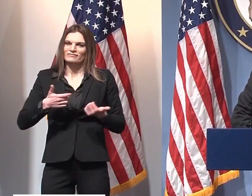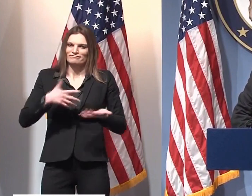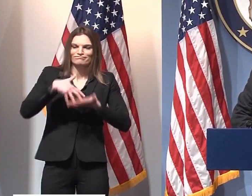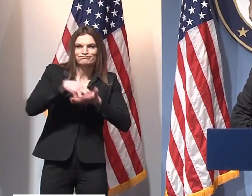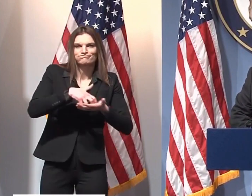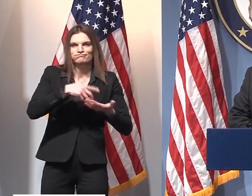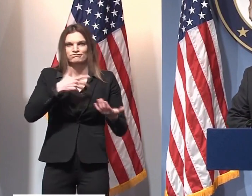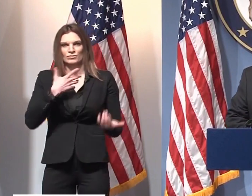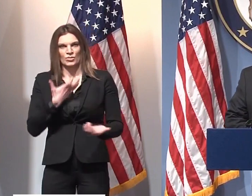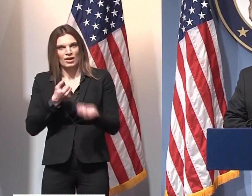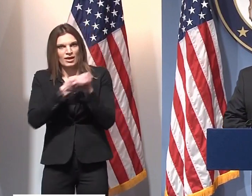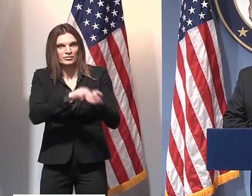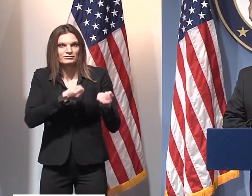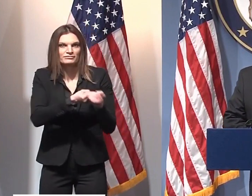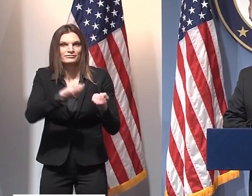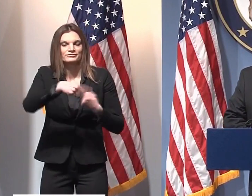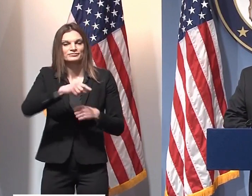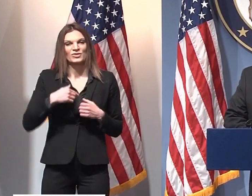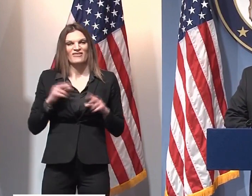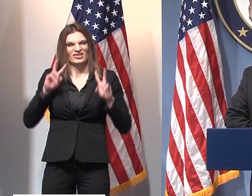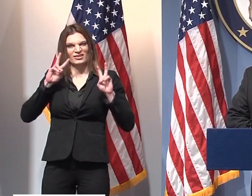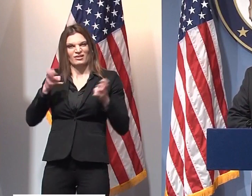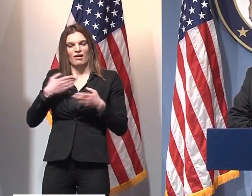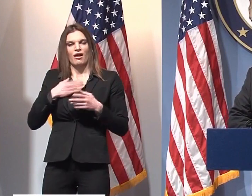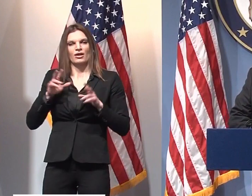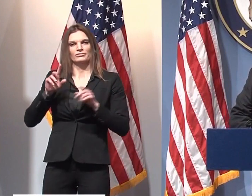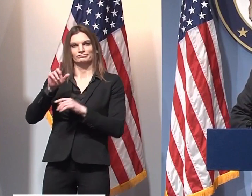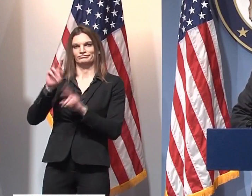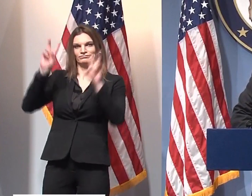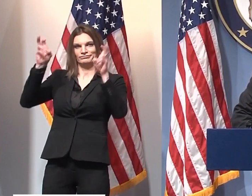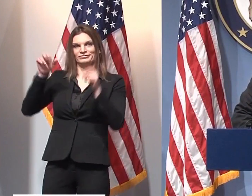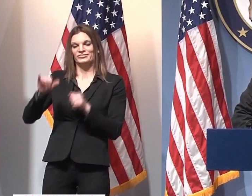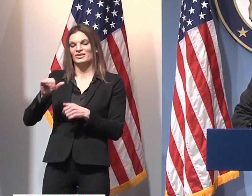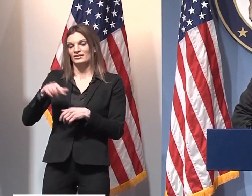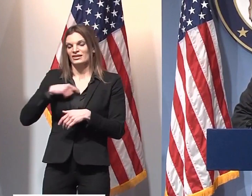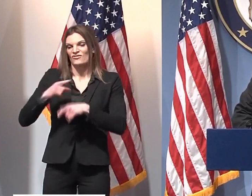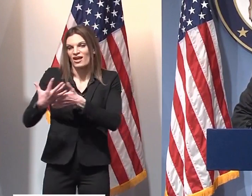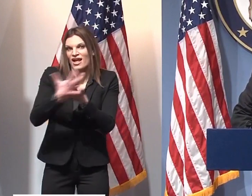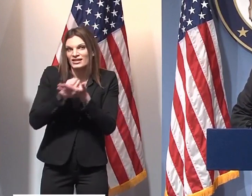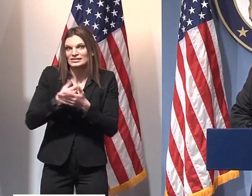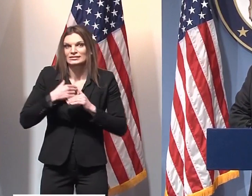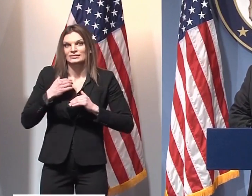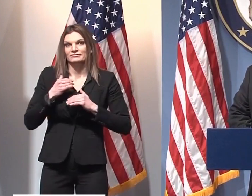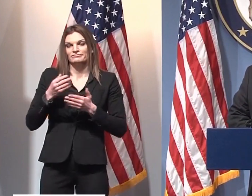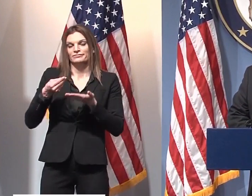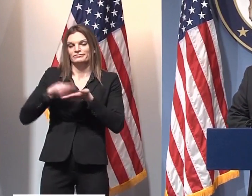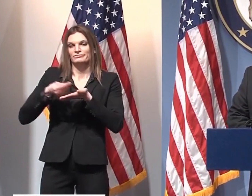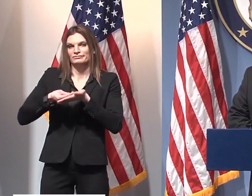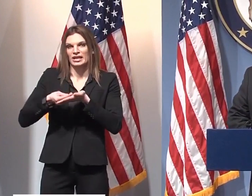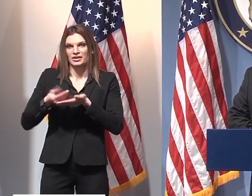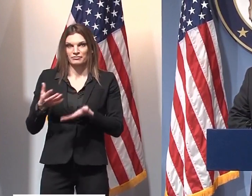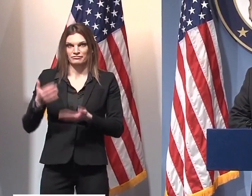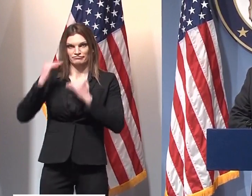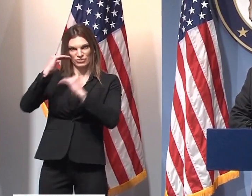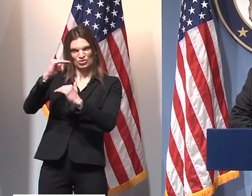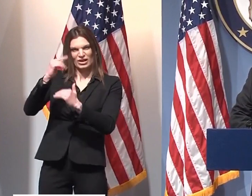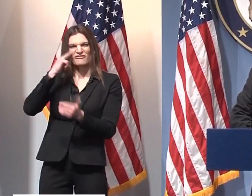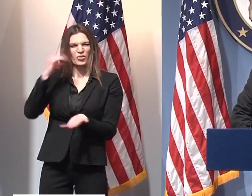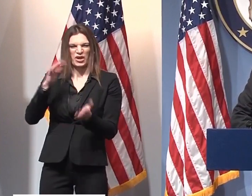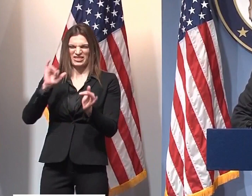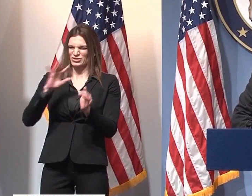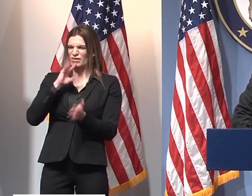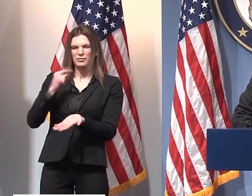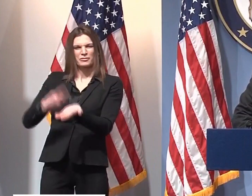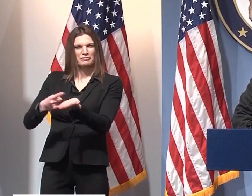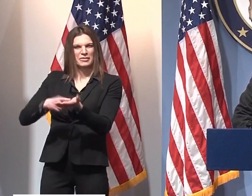Way, we coined the term ALICE, standing for Assets Limited, Income Constrained, Employed.